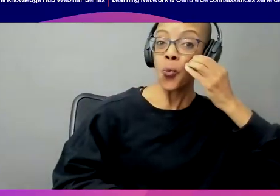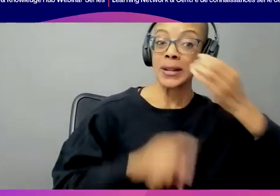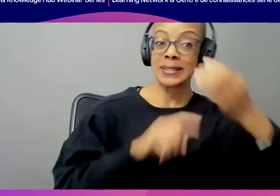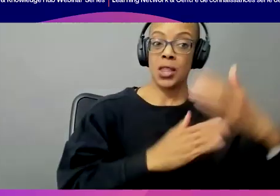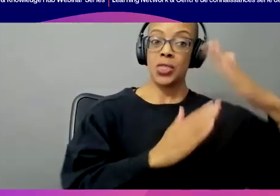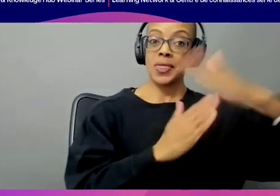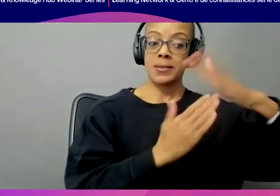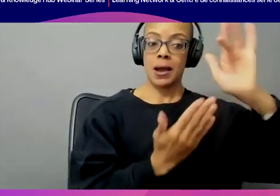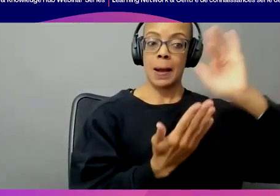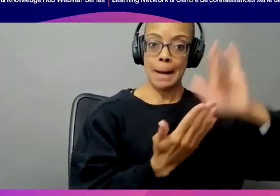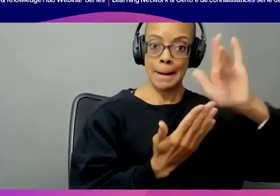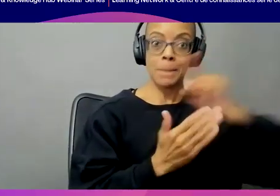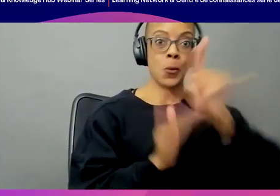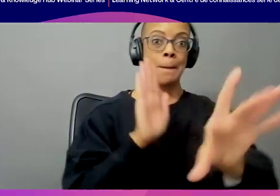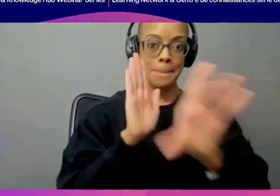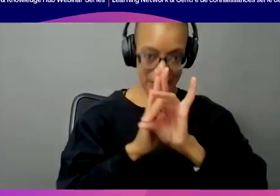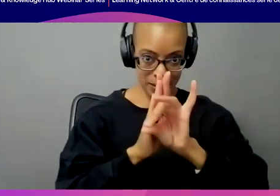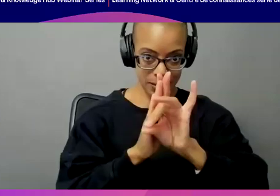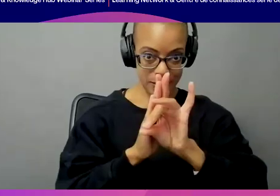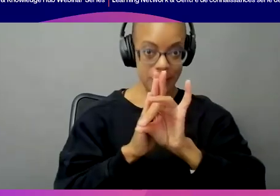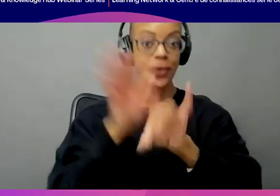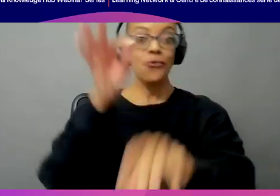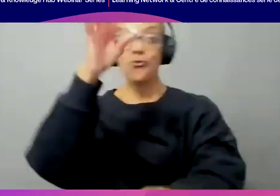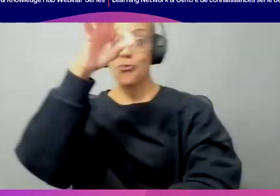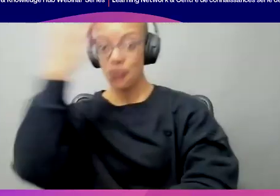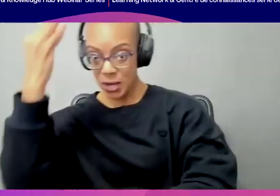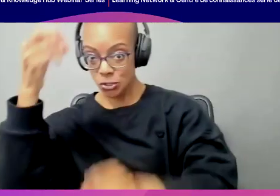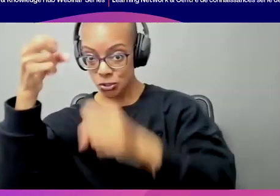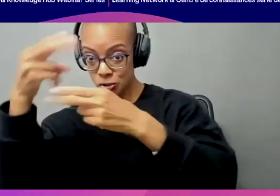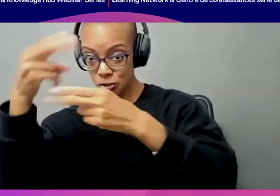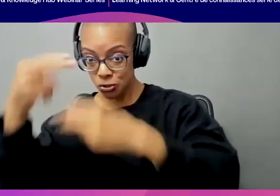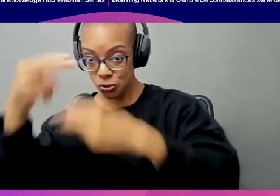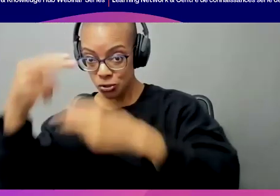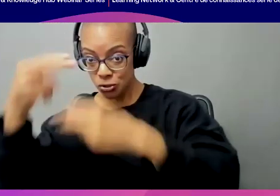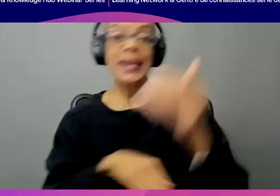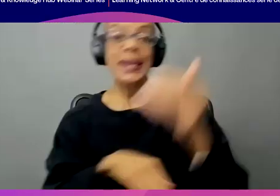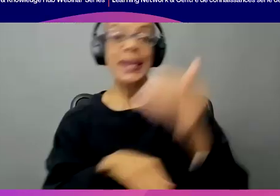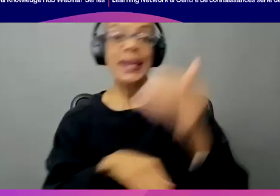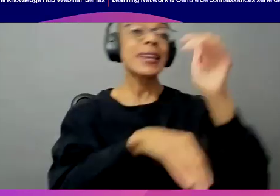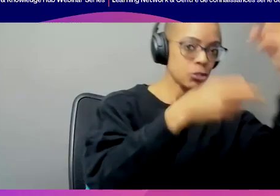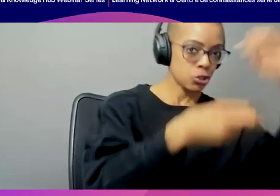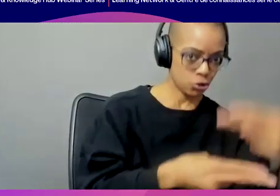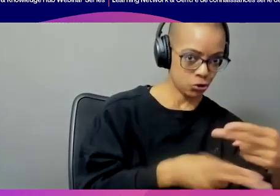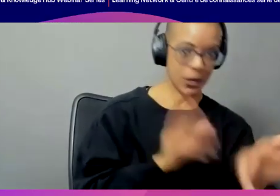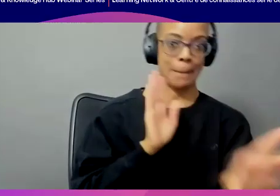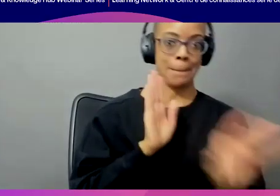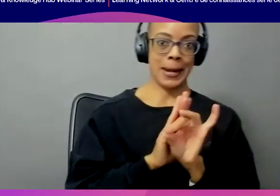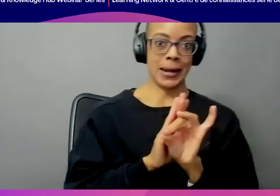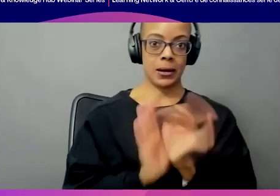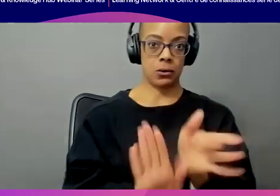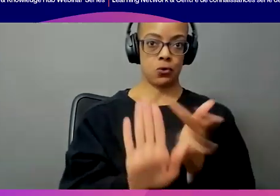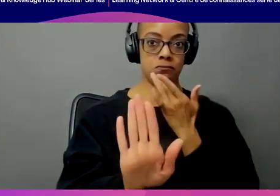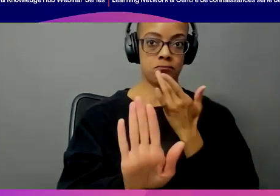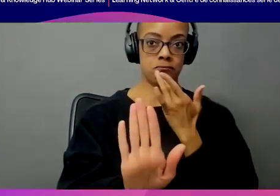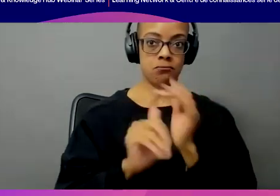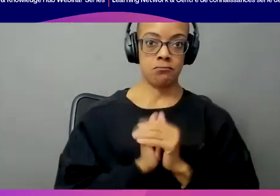options, and you're going to have to choose whether or not you're going to see the screens in English or see the screens in French. So